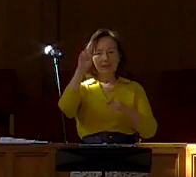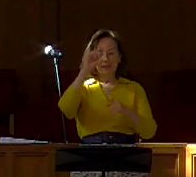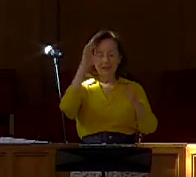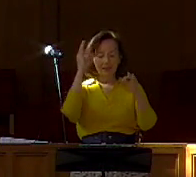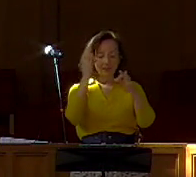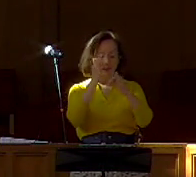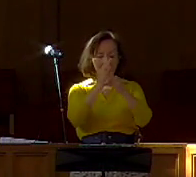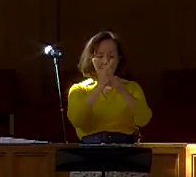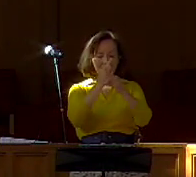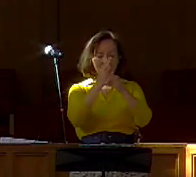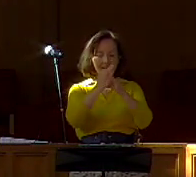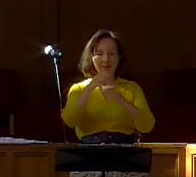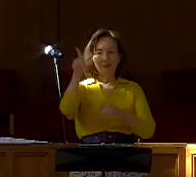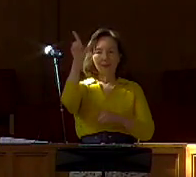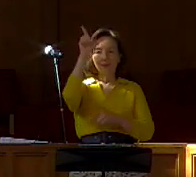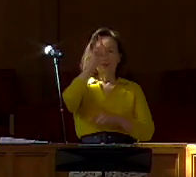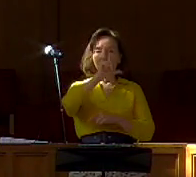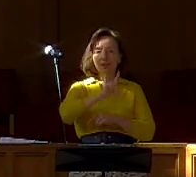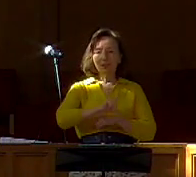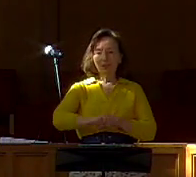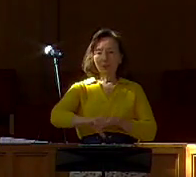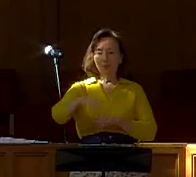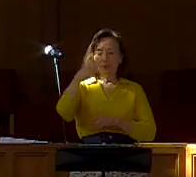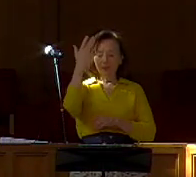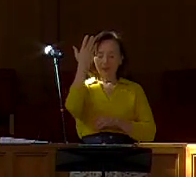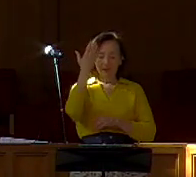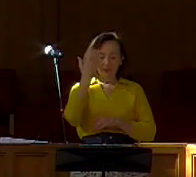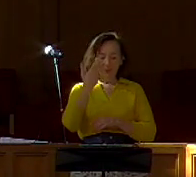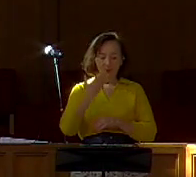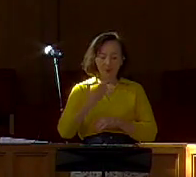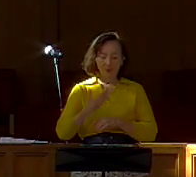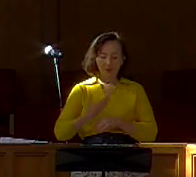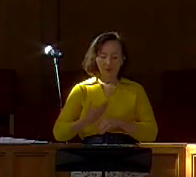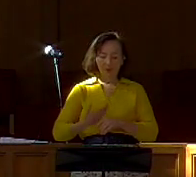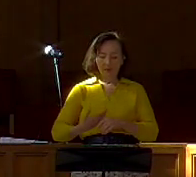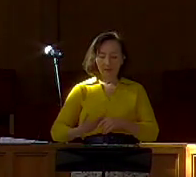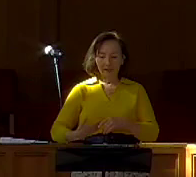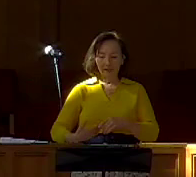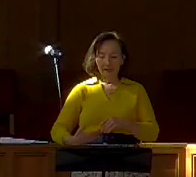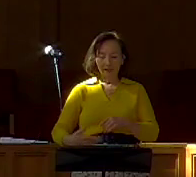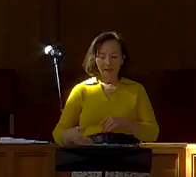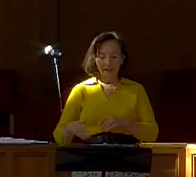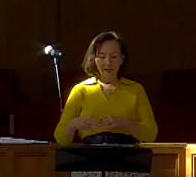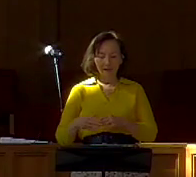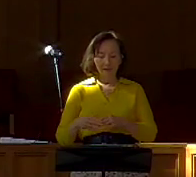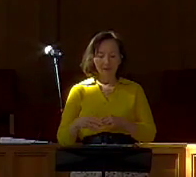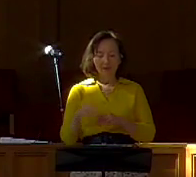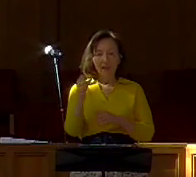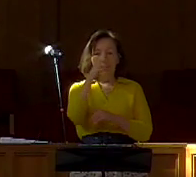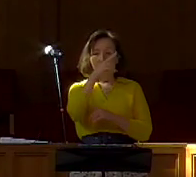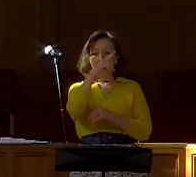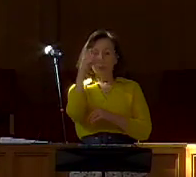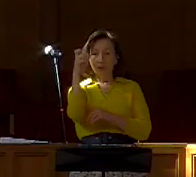is Thy faithfulness, Lord, unto me.